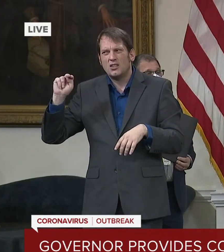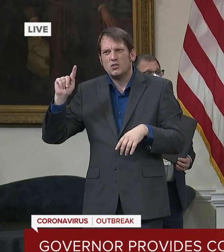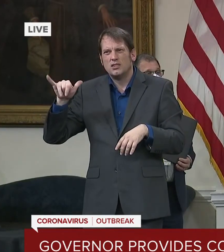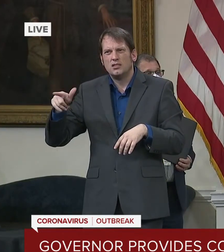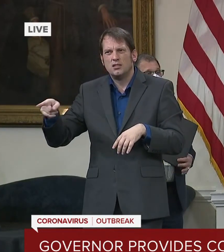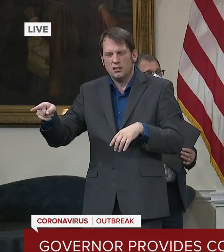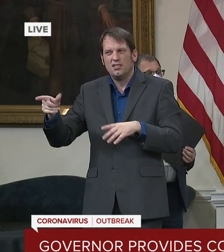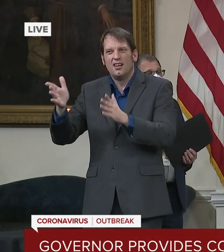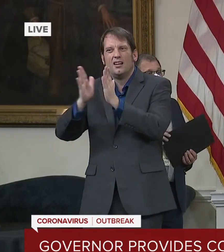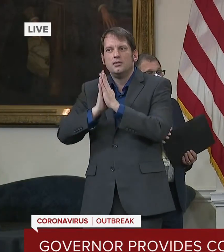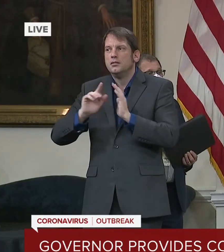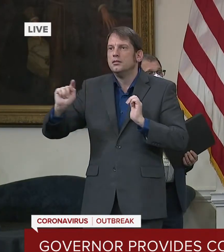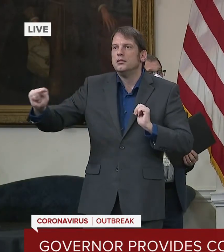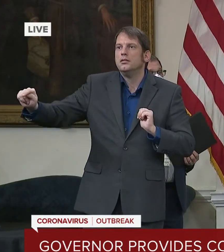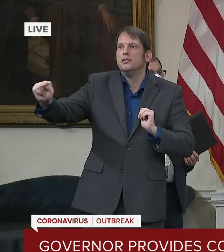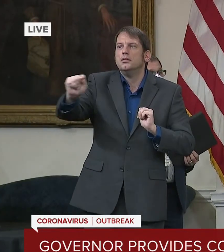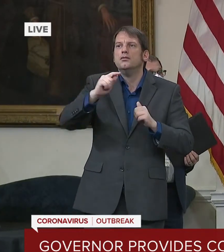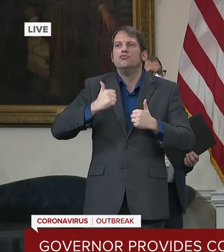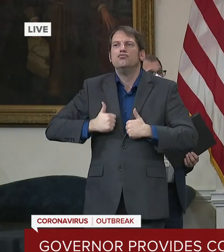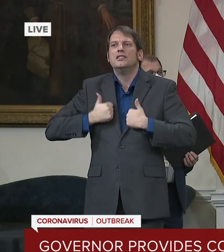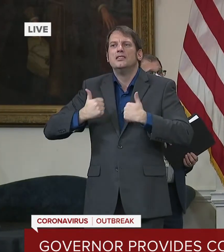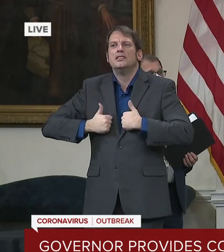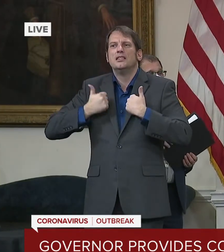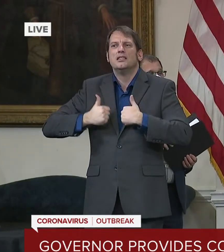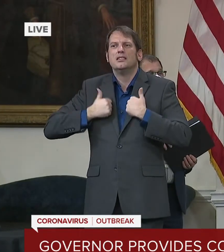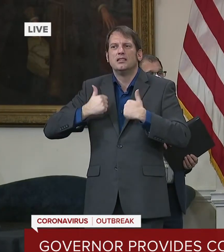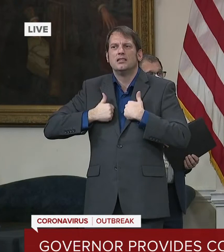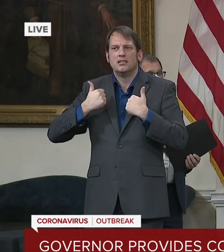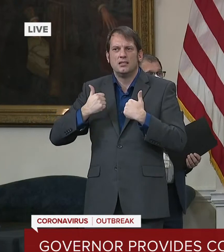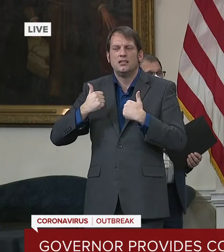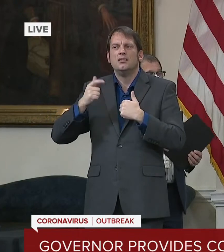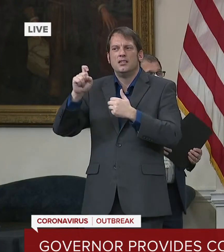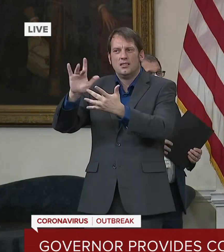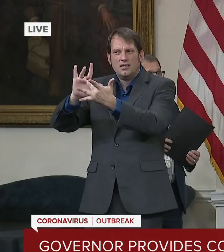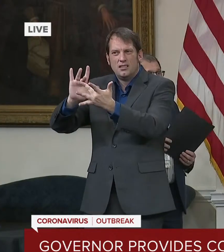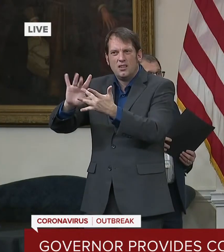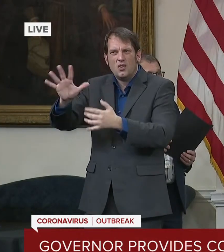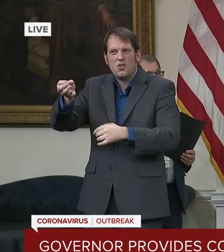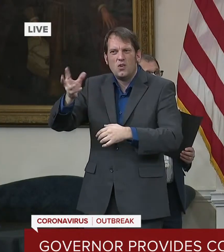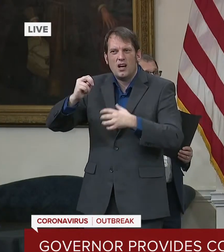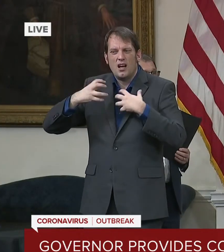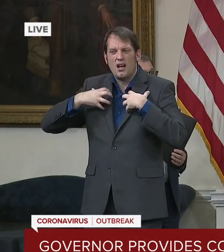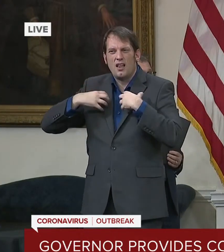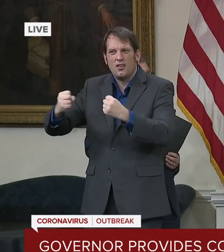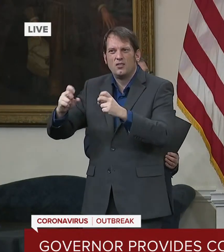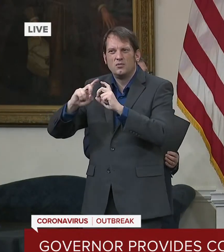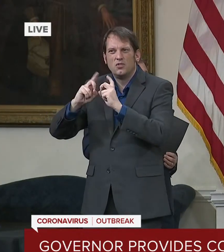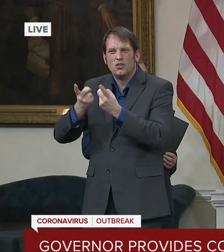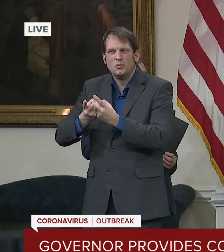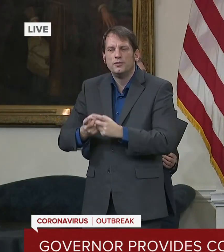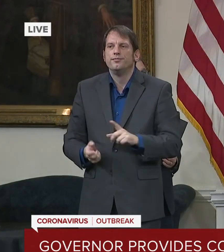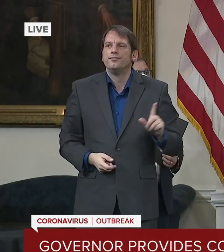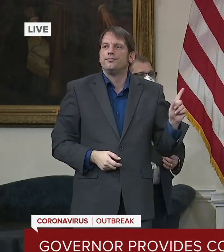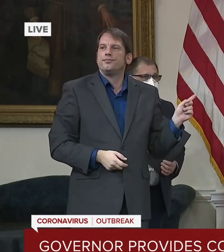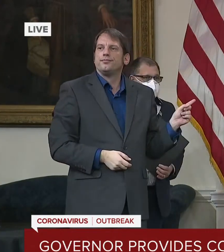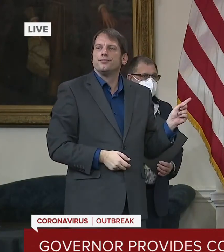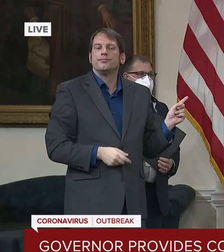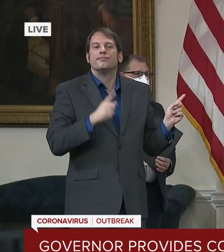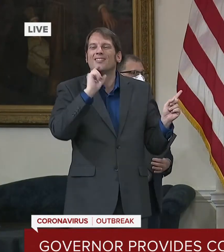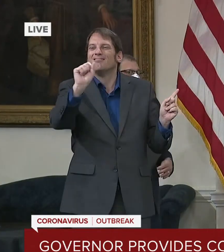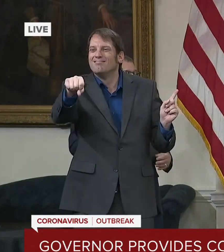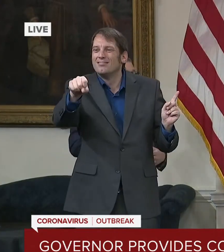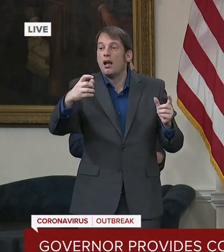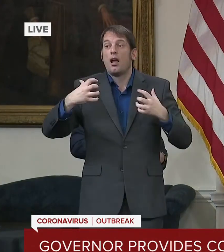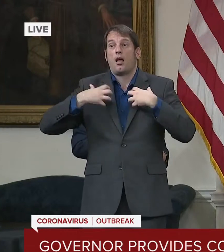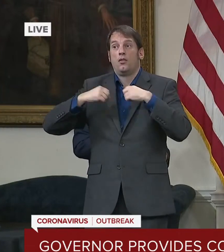jurisdiction to go to their own particular local health department? So the local health departments can make decisions about how they're going to handle their own local